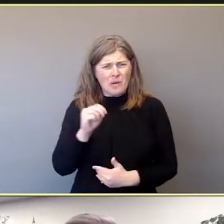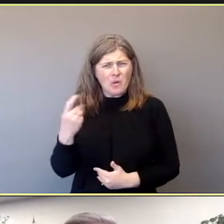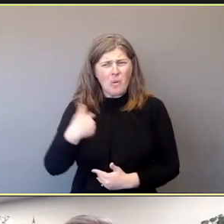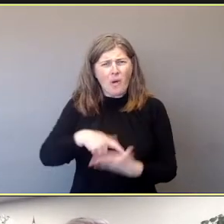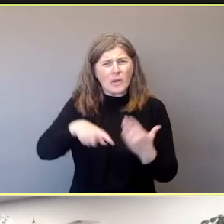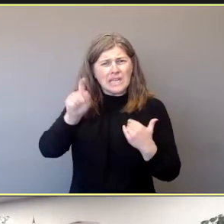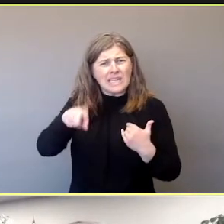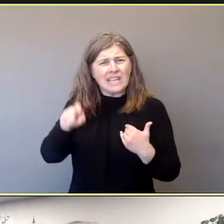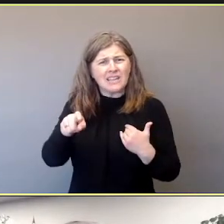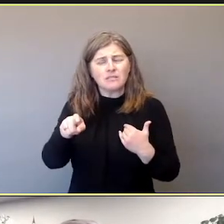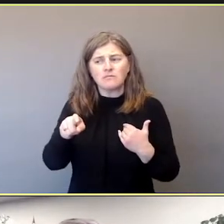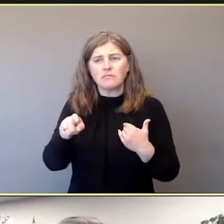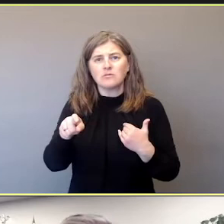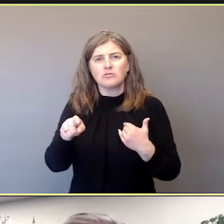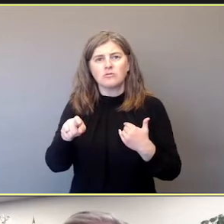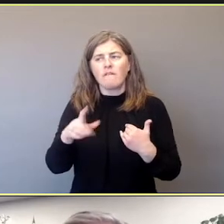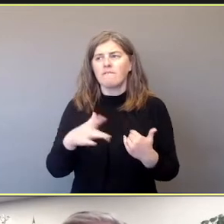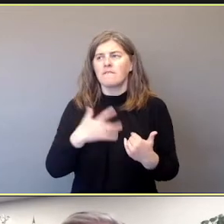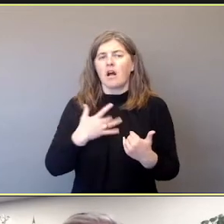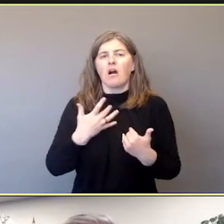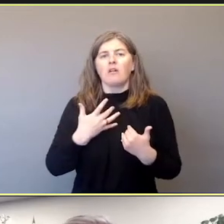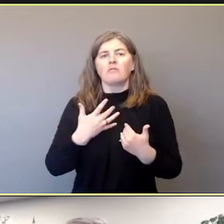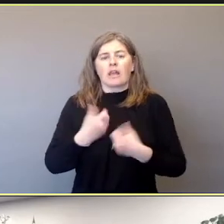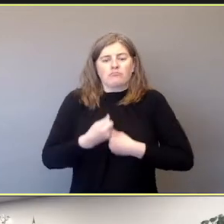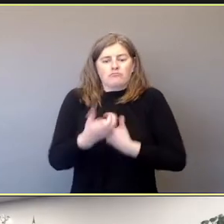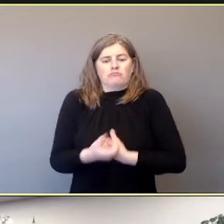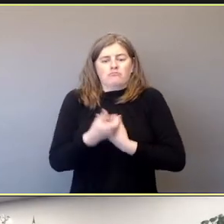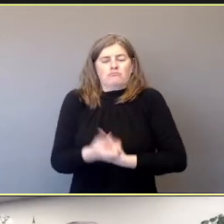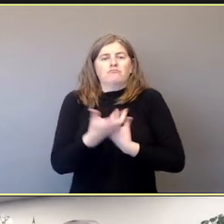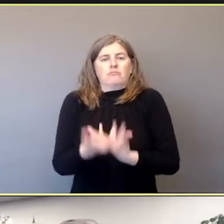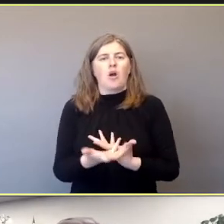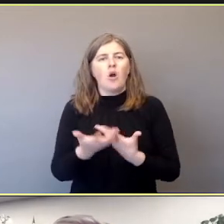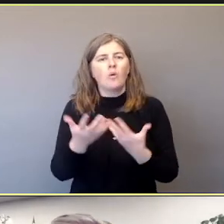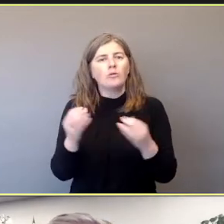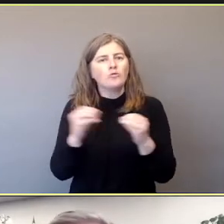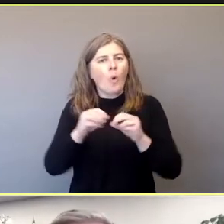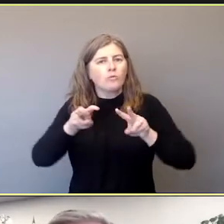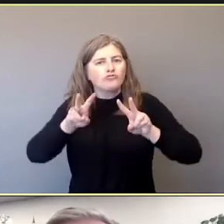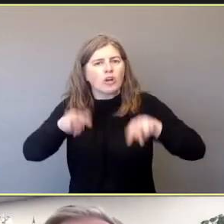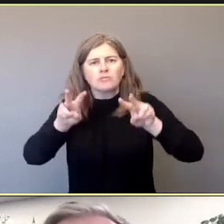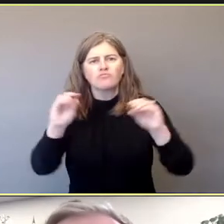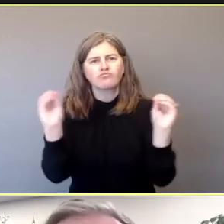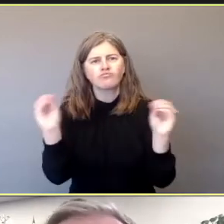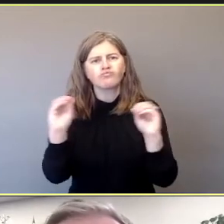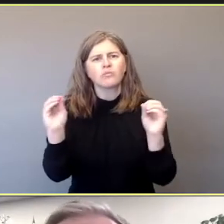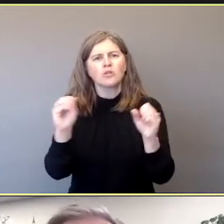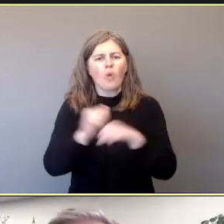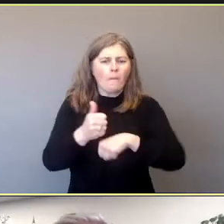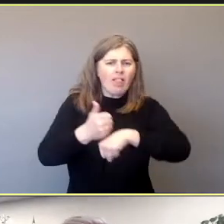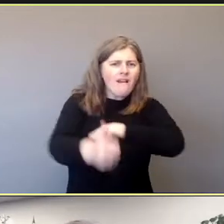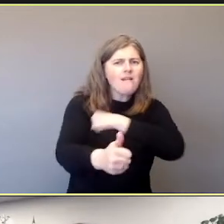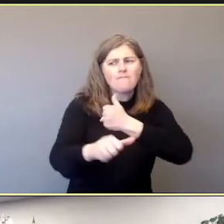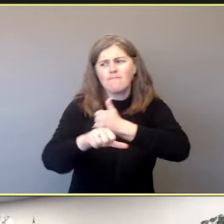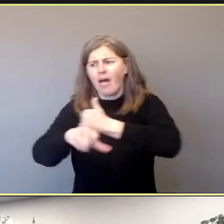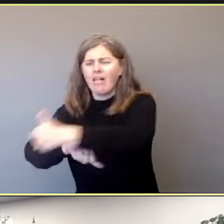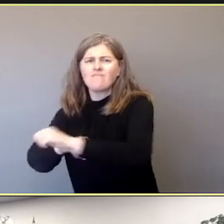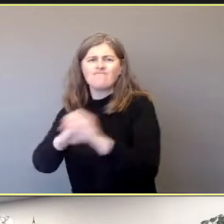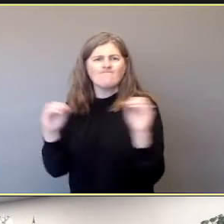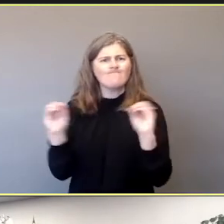people to freely be able to talk to each other without judgment, without accusation,